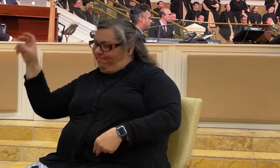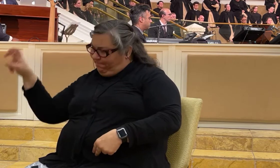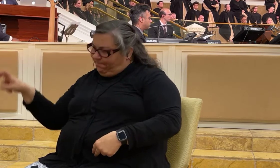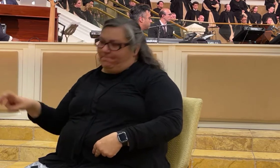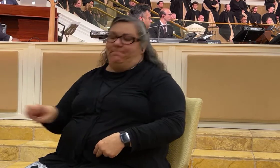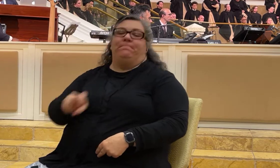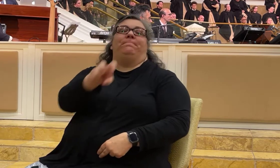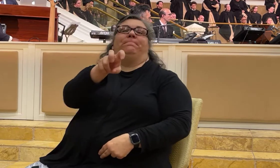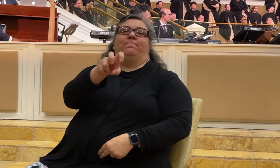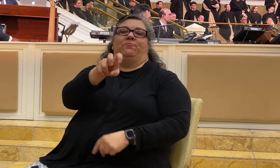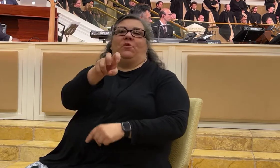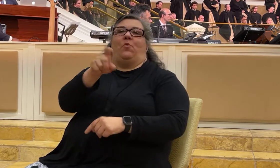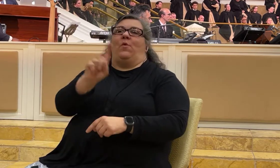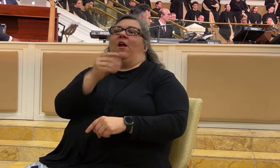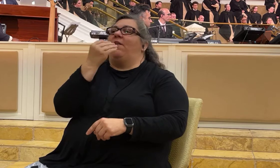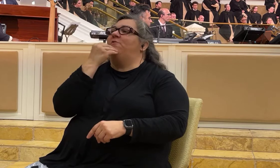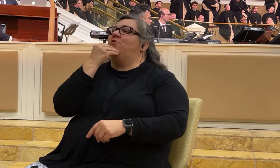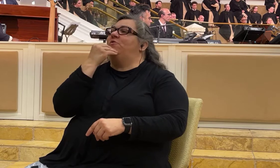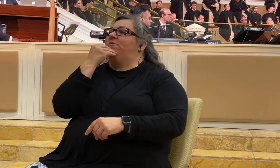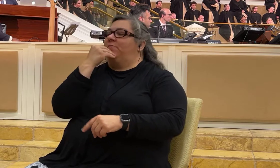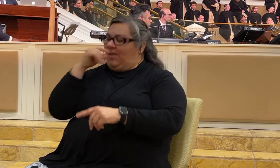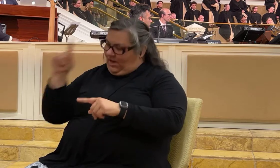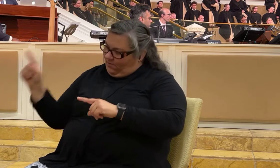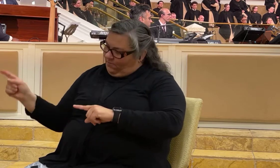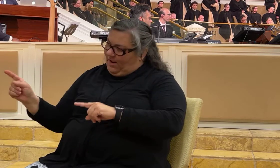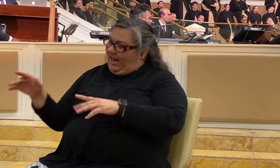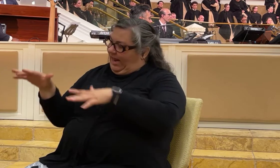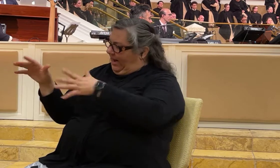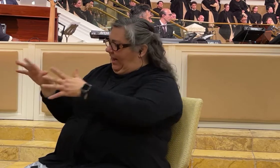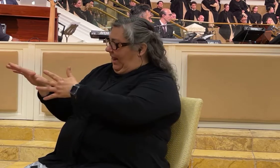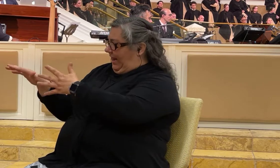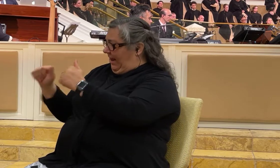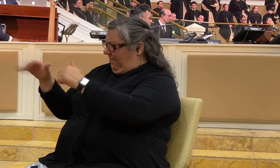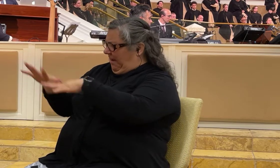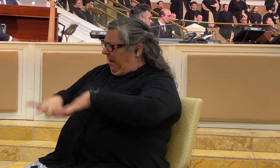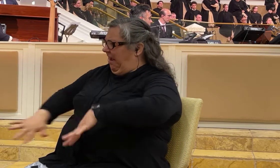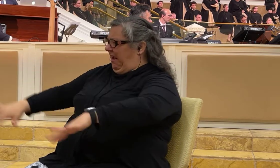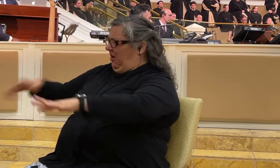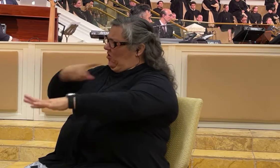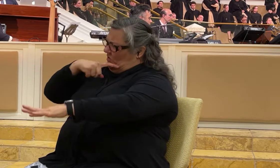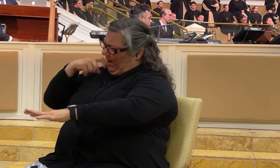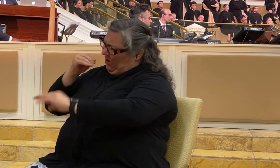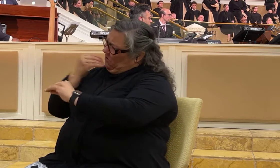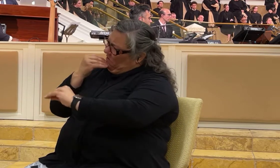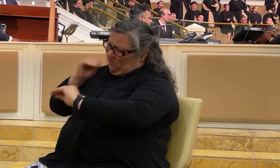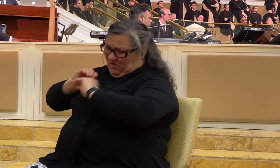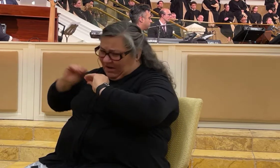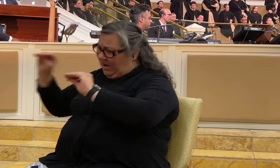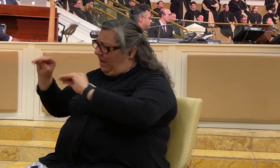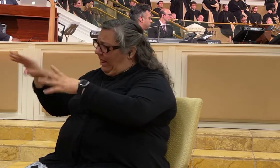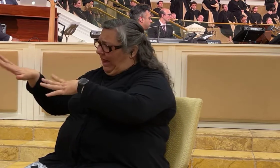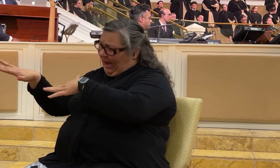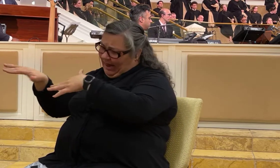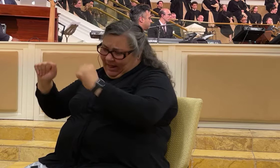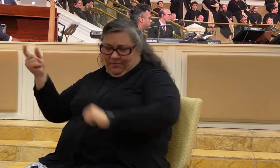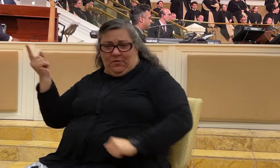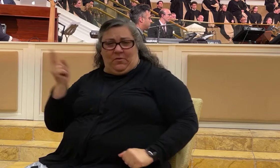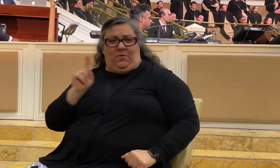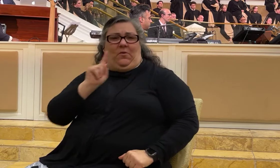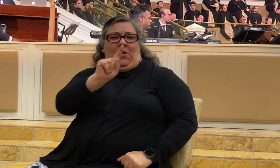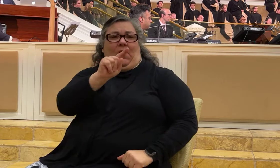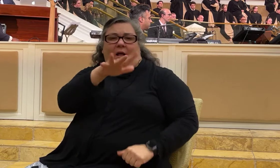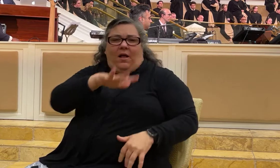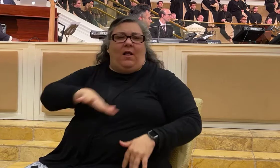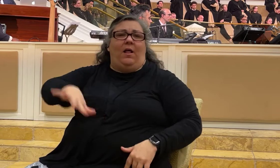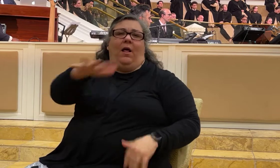his famine, and that is go to a place where there is still plenty of food. It